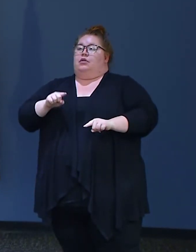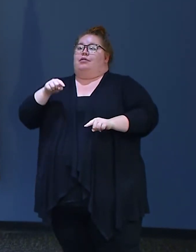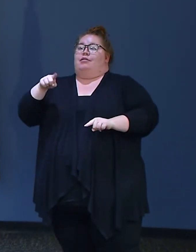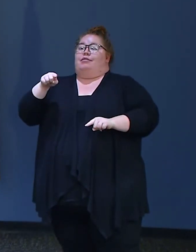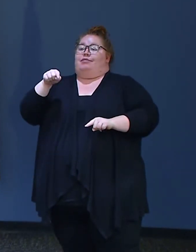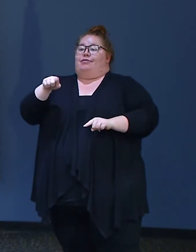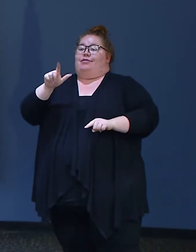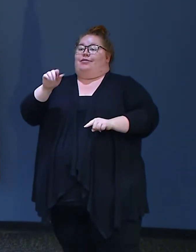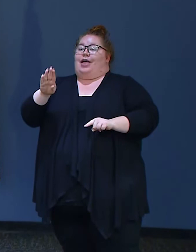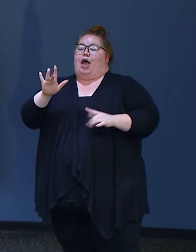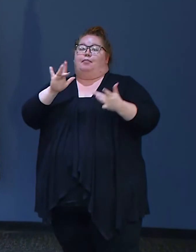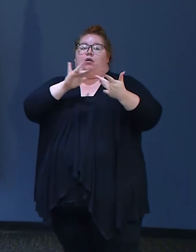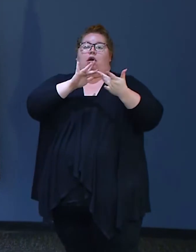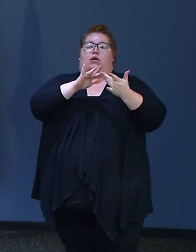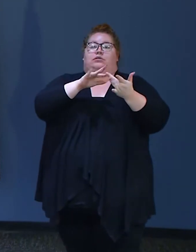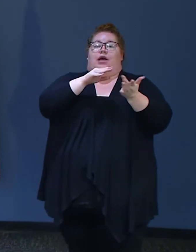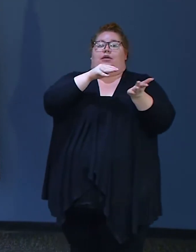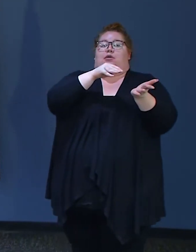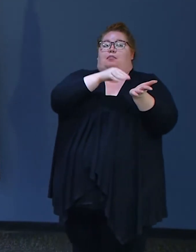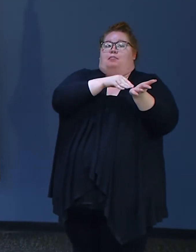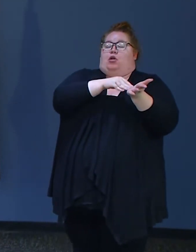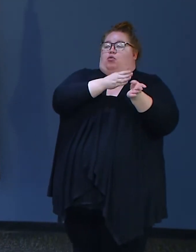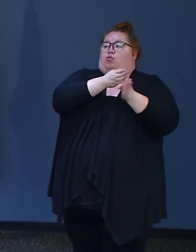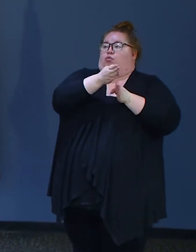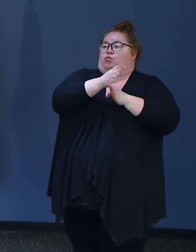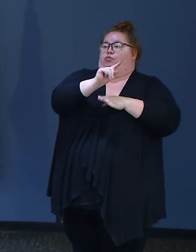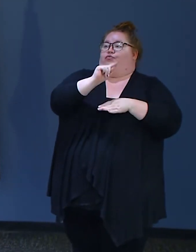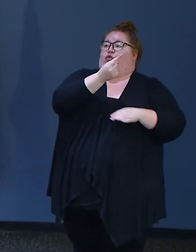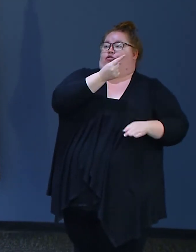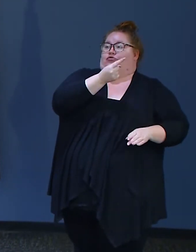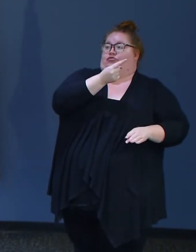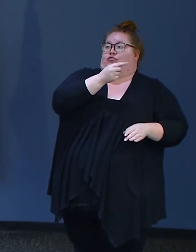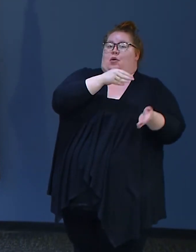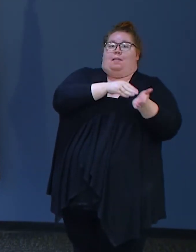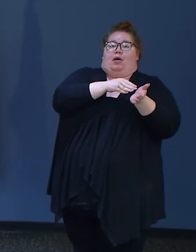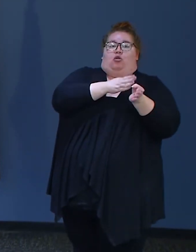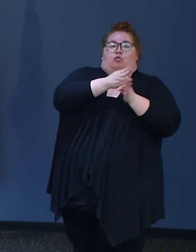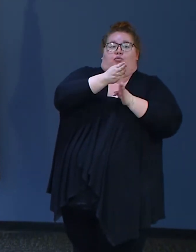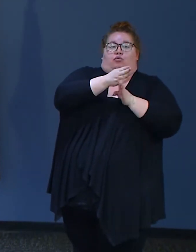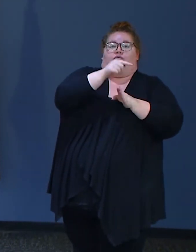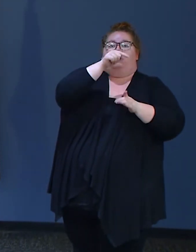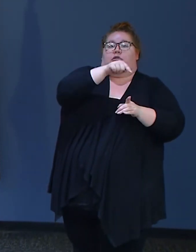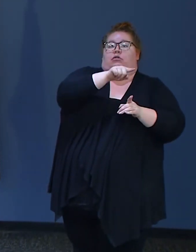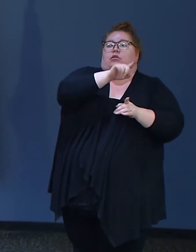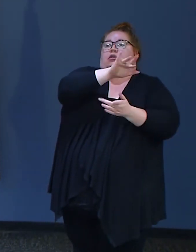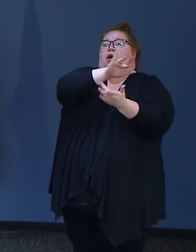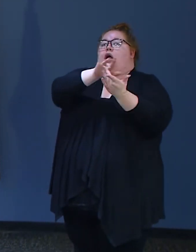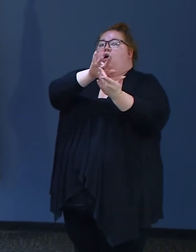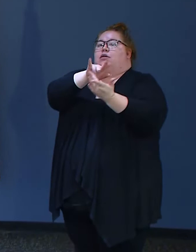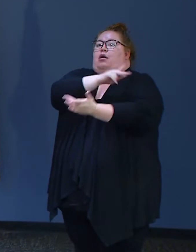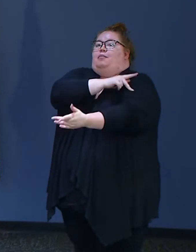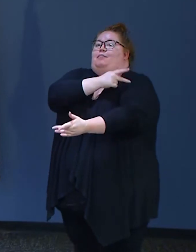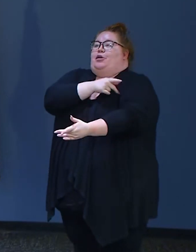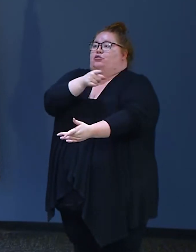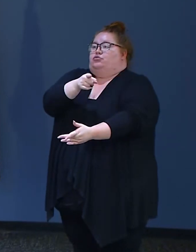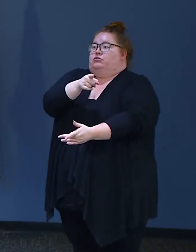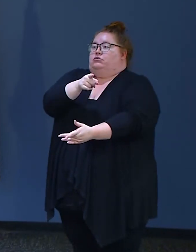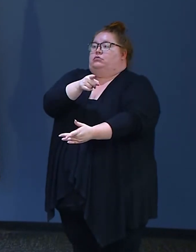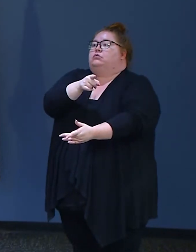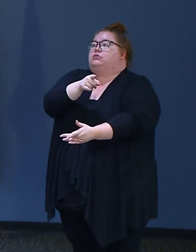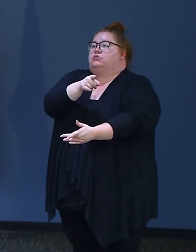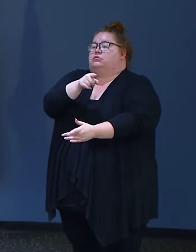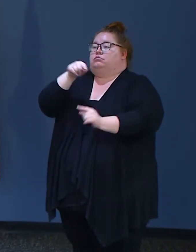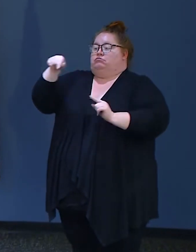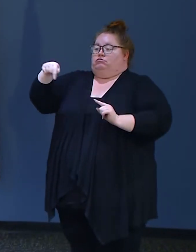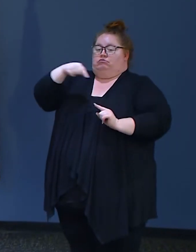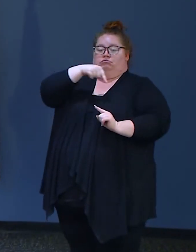medical provider. The medical provider is telling the patient. That's a whole different line of communication. And so